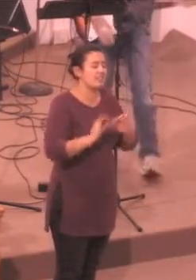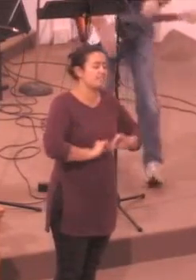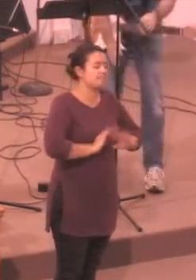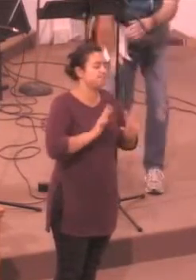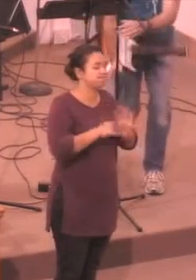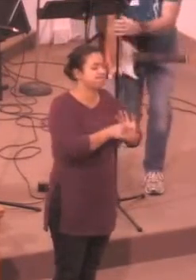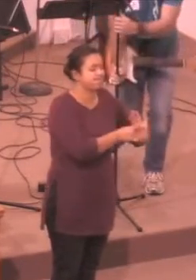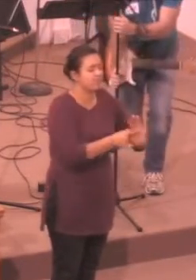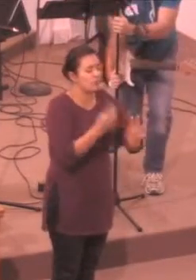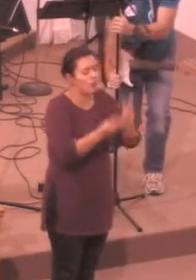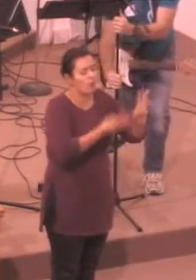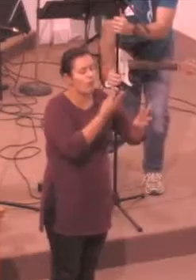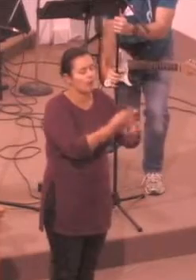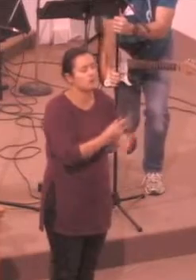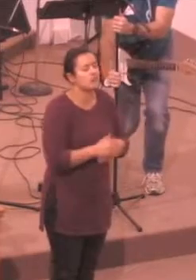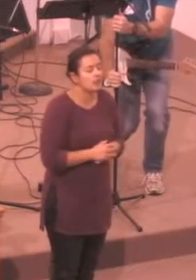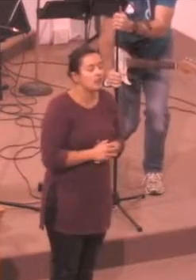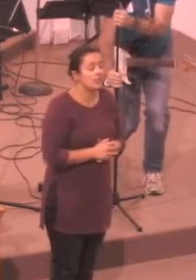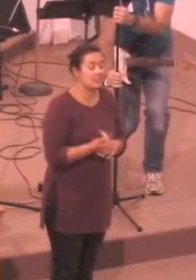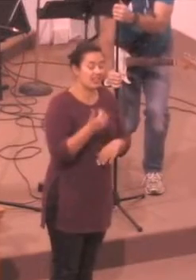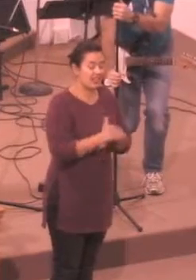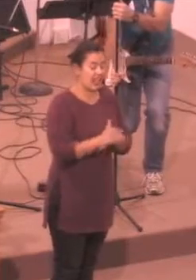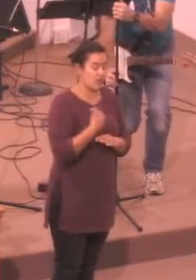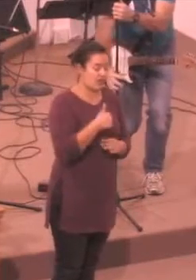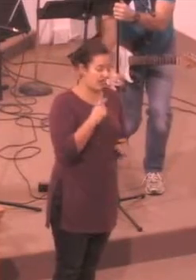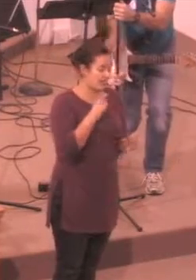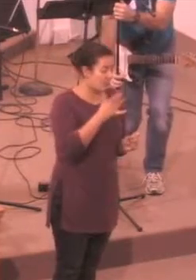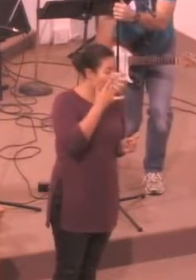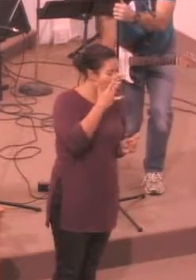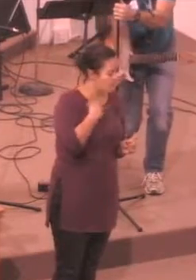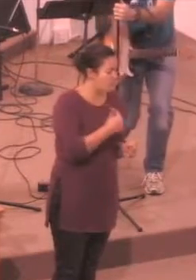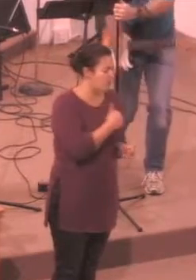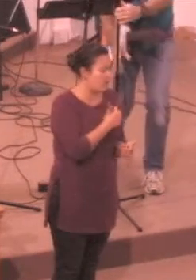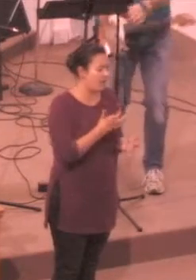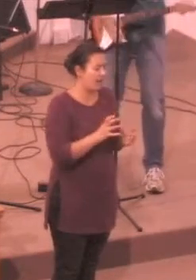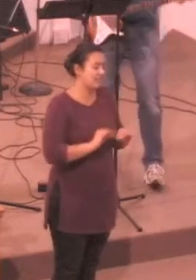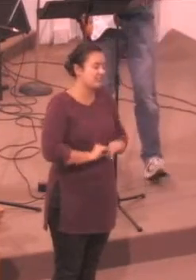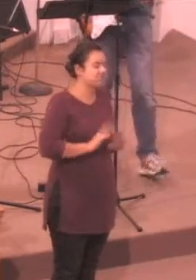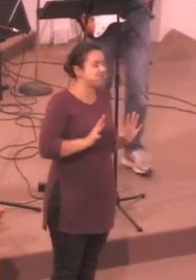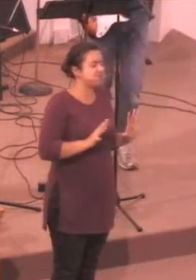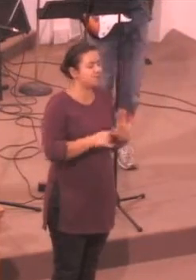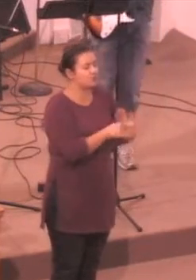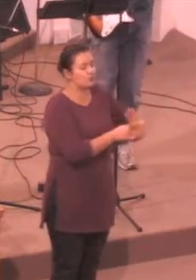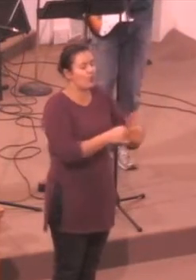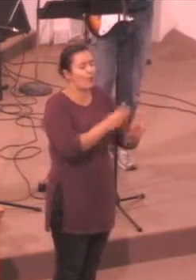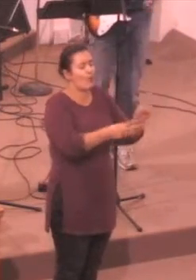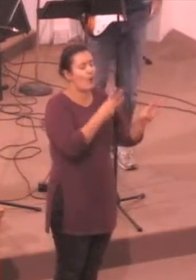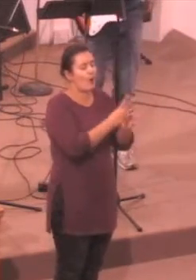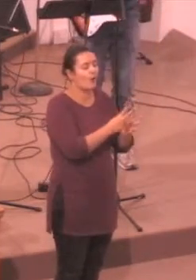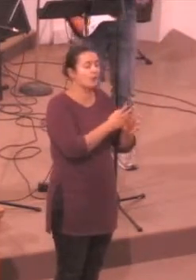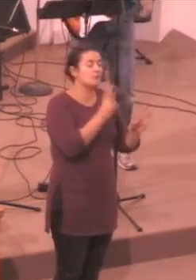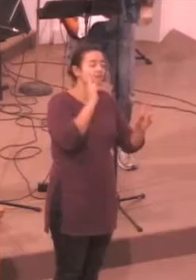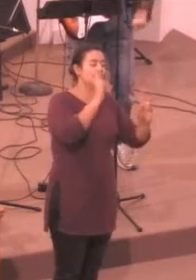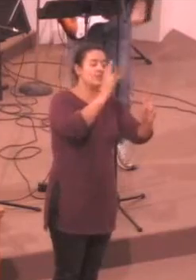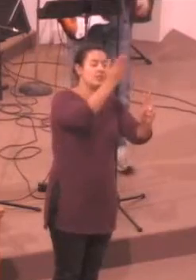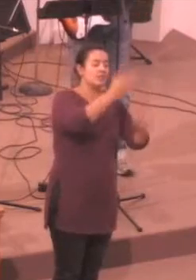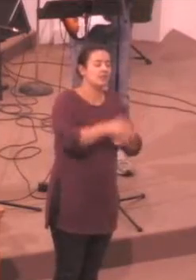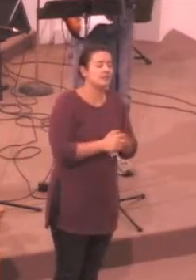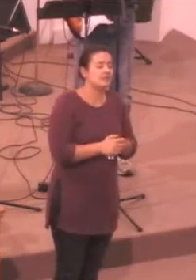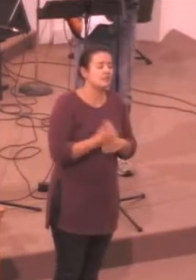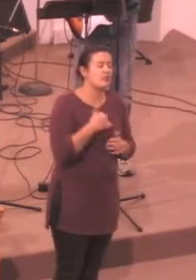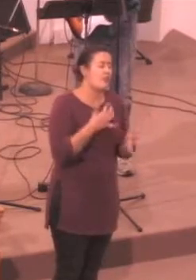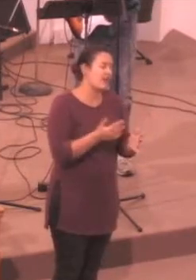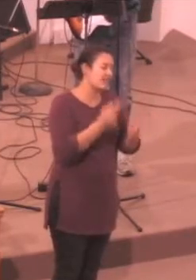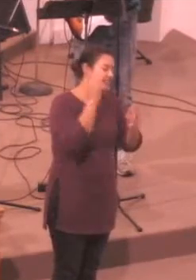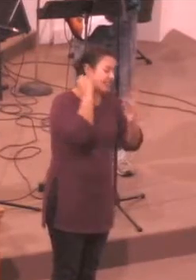tonight because we're going to shine. And we want to give and pray and worship in